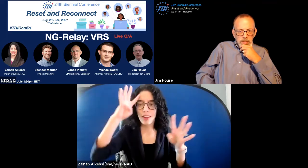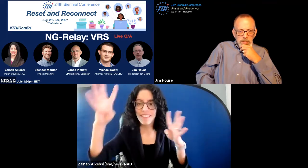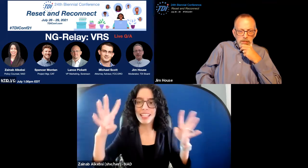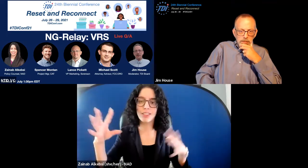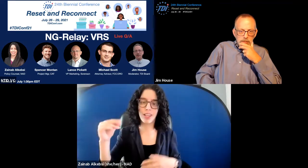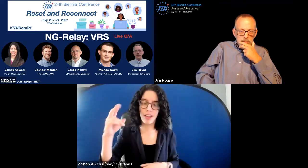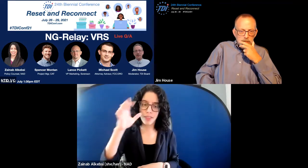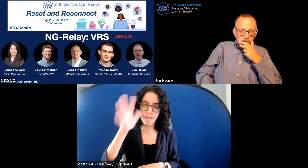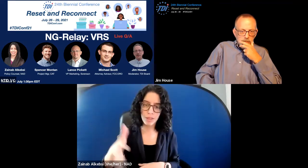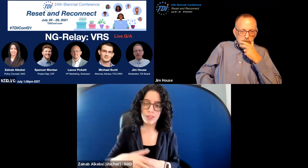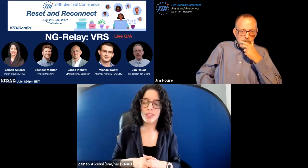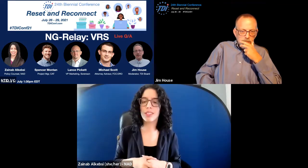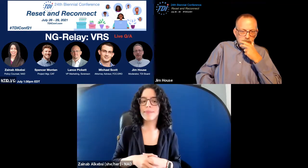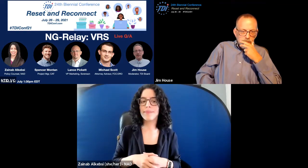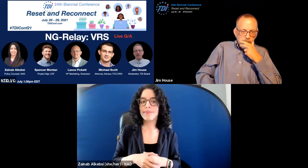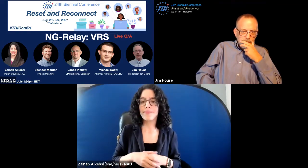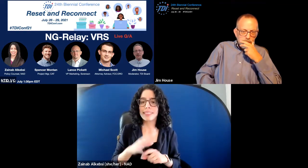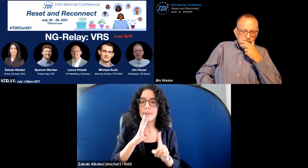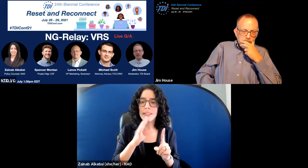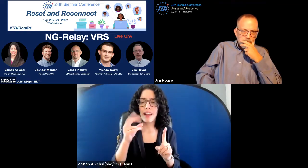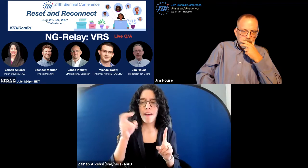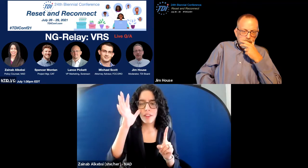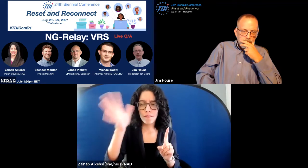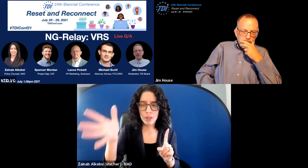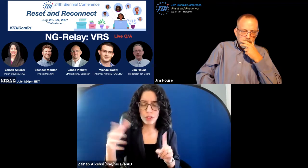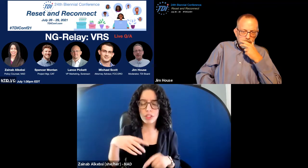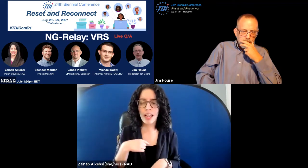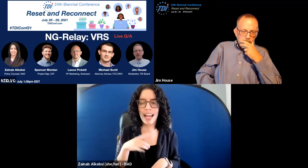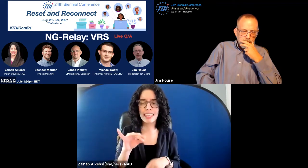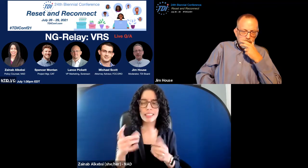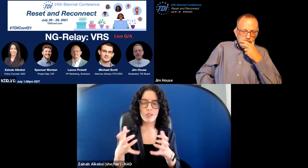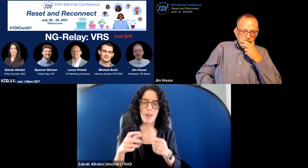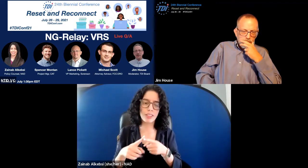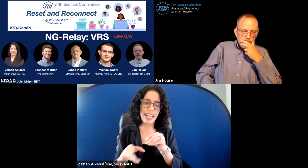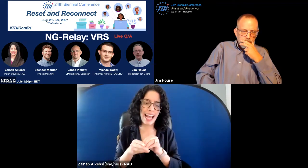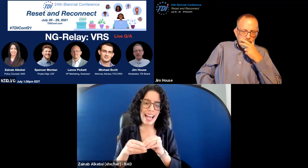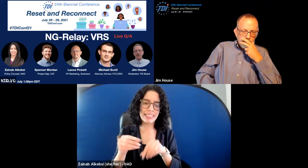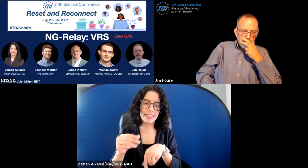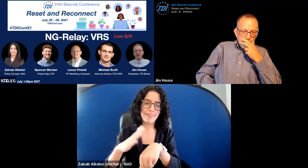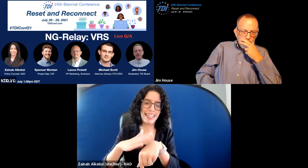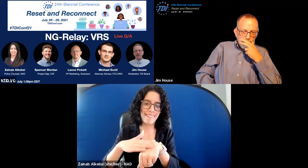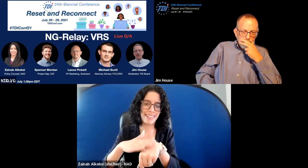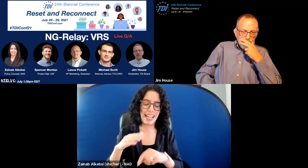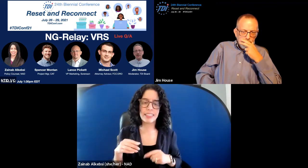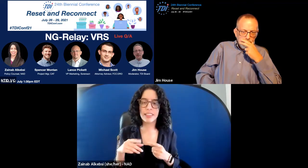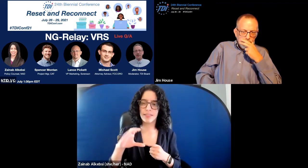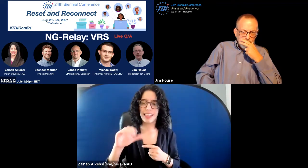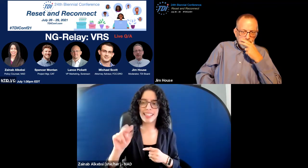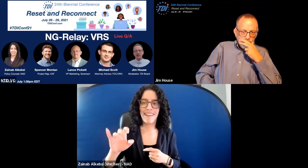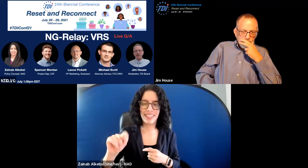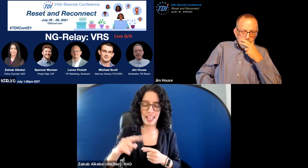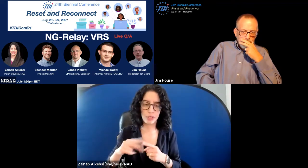past, is focused on innovation and the future. And speaking of the future, I did want to add